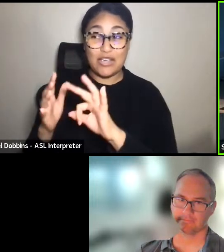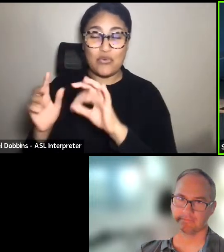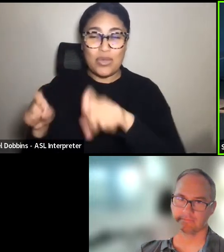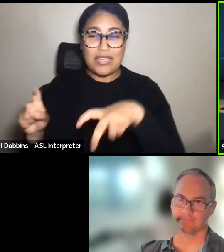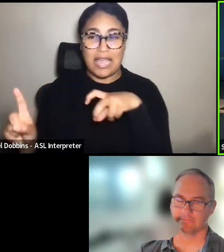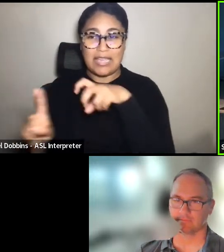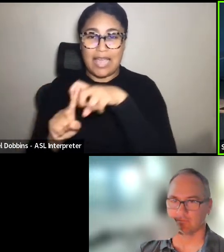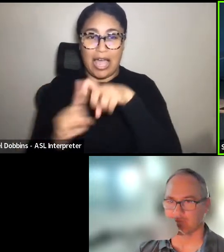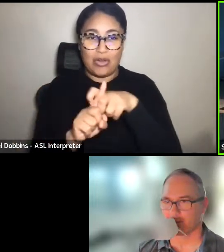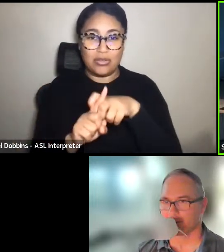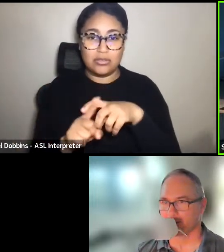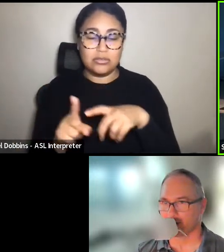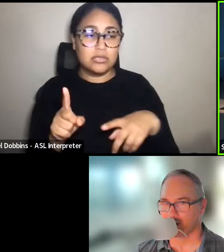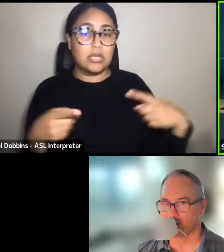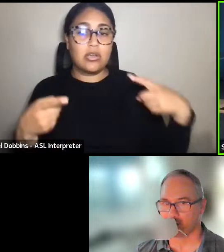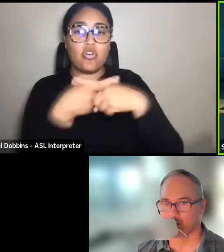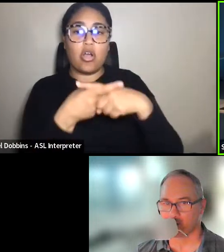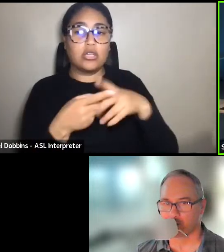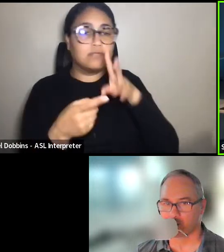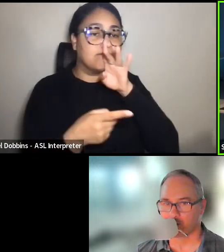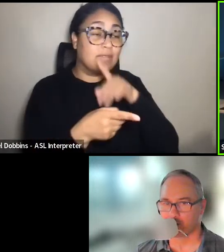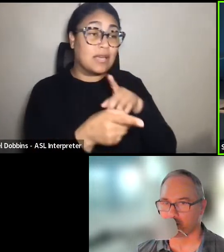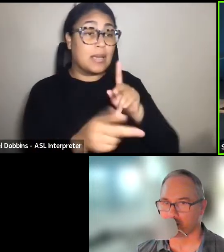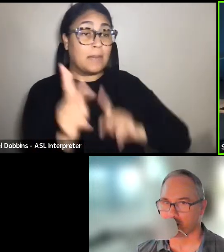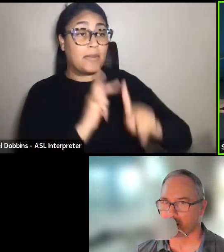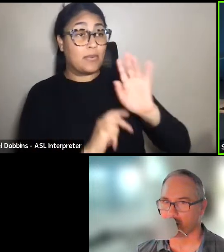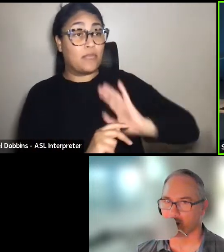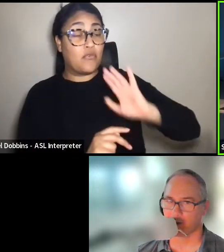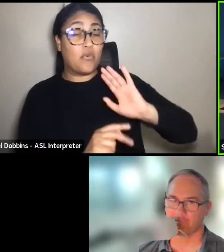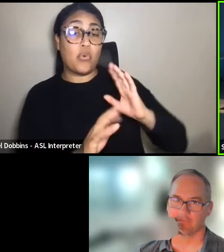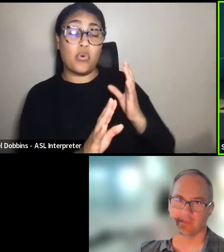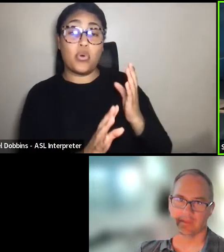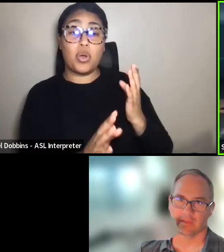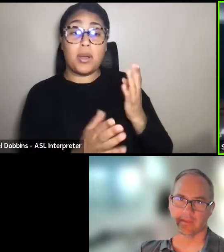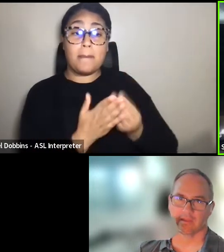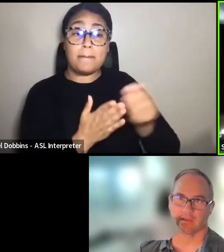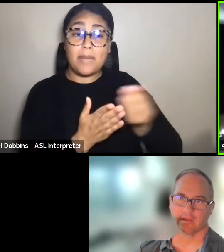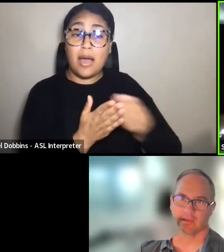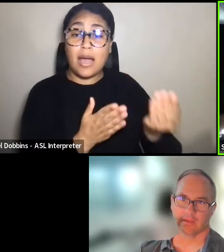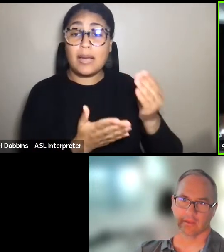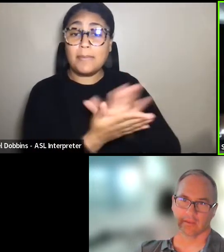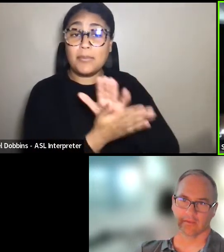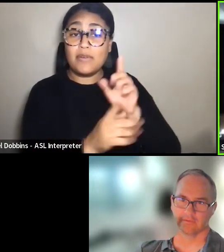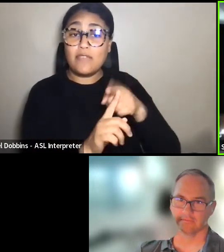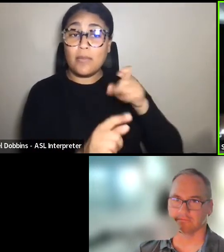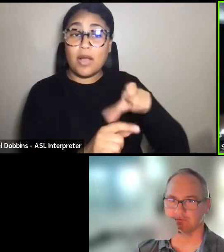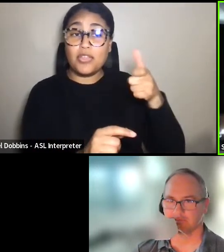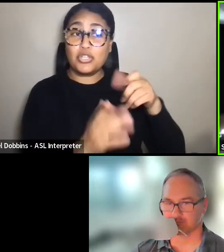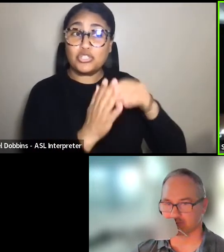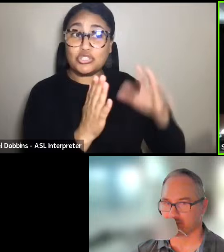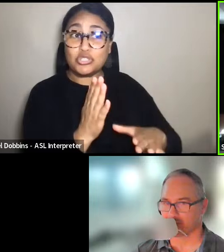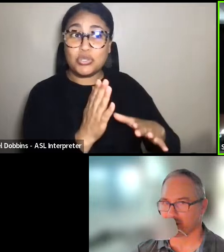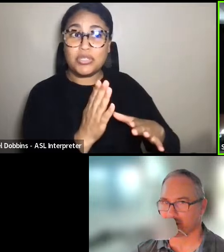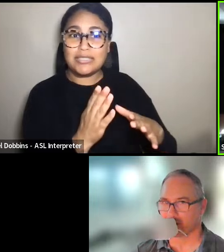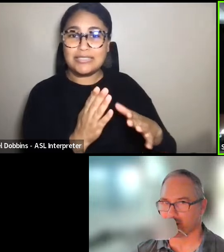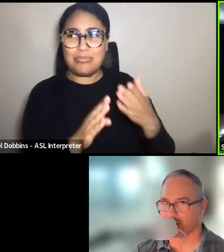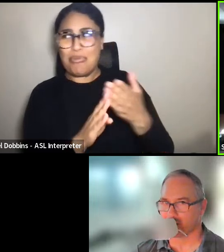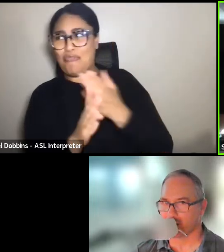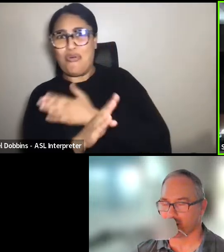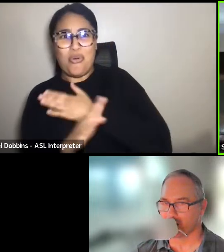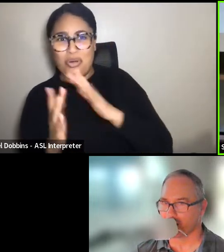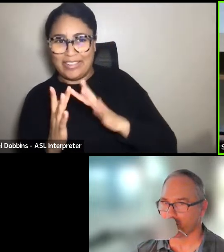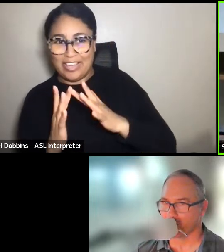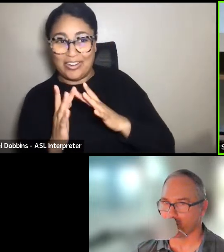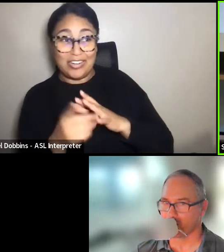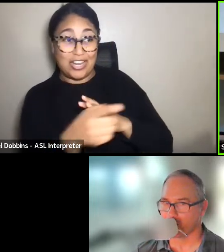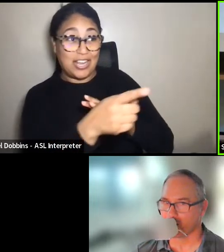kids, kind of if you all will. wait, So right? Like yeah, people used to buy yeah. papers, from others before we even had the internet. So